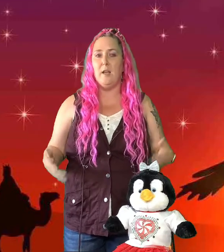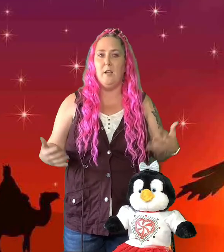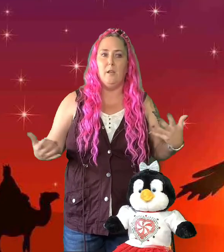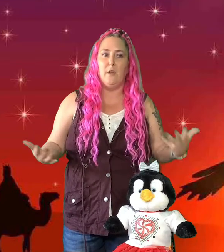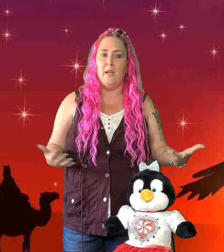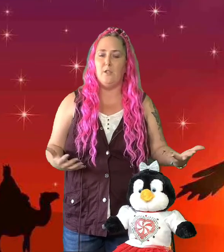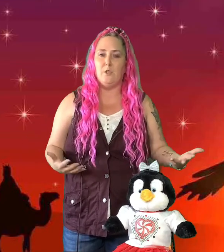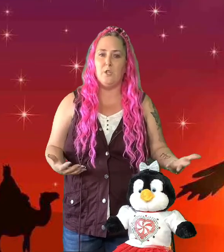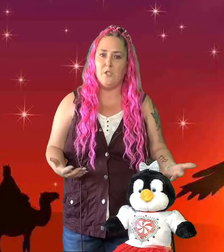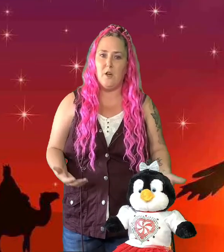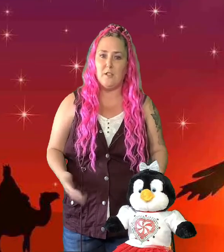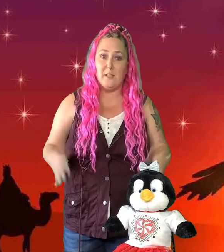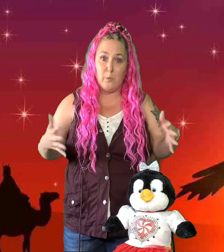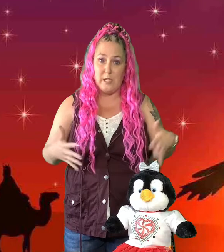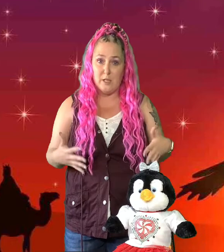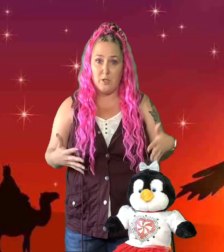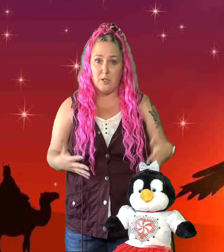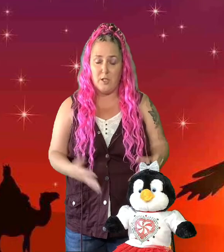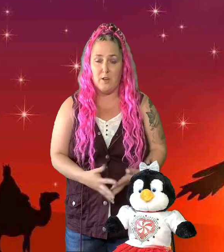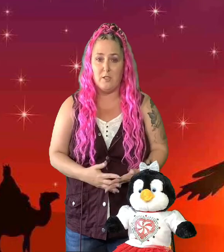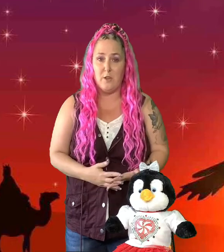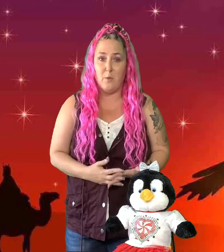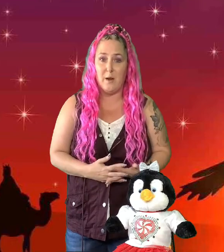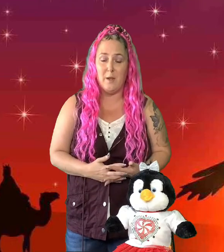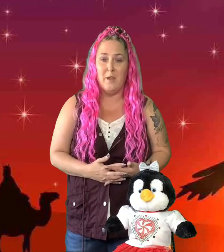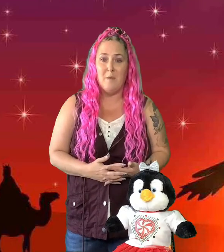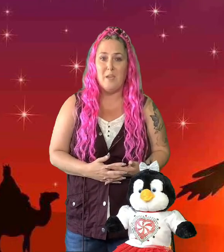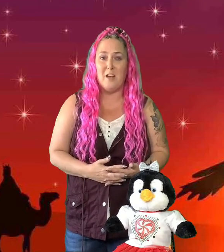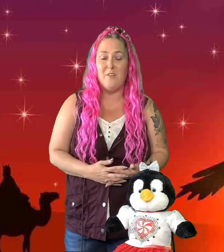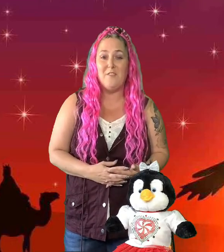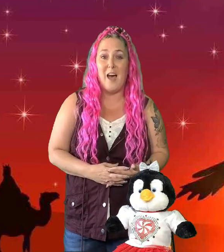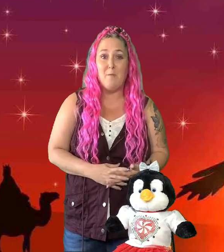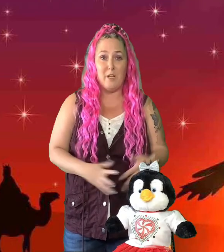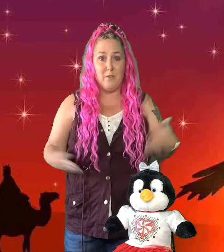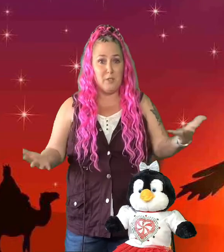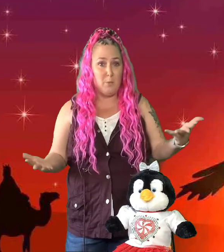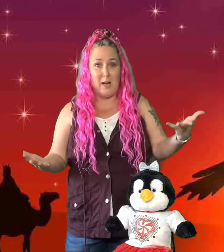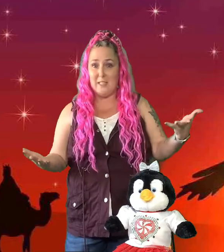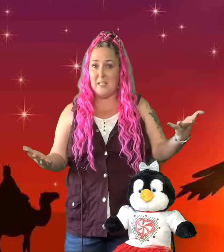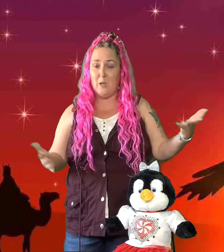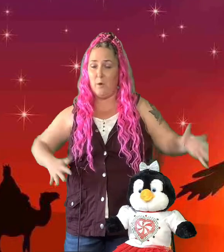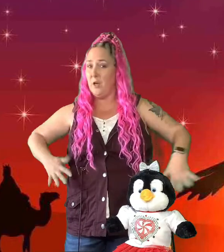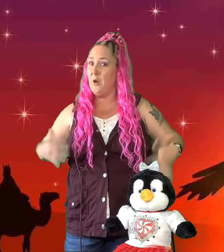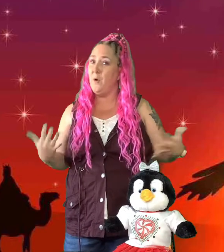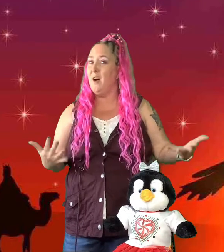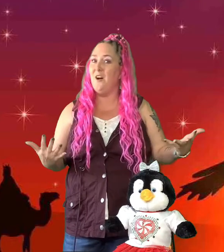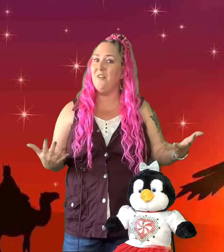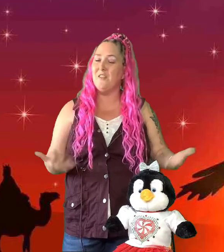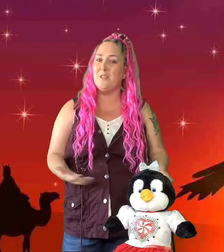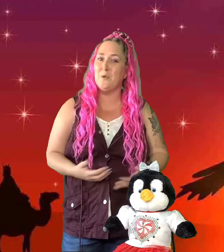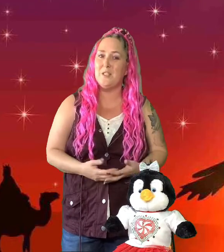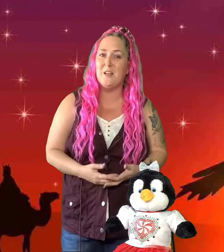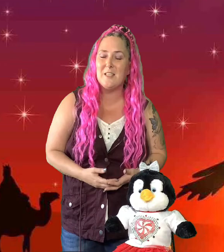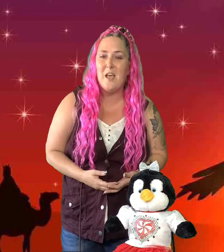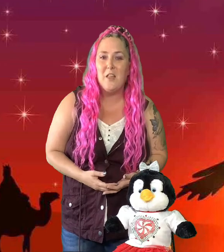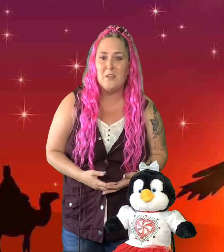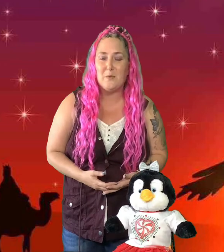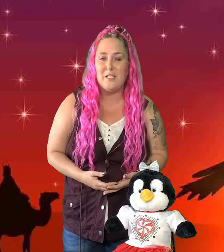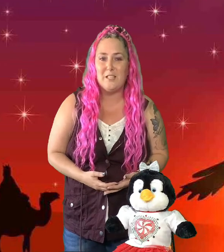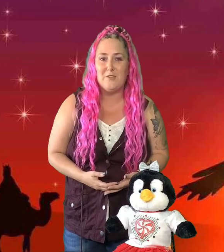you can't do church songs, this one is a church song, so you want to be careful of that. But if you're just practicing and want to know all of these cool songs, this one is good for